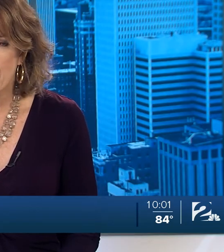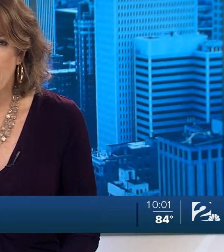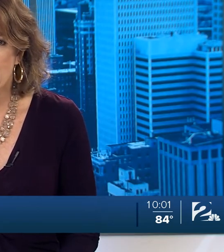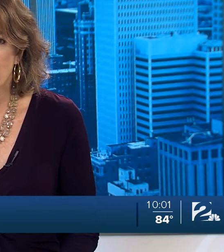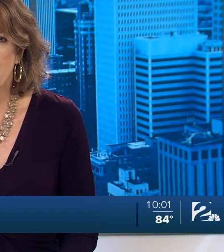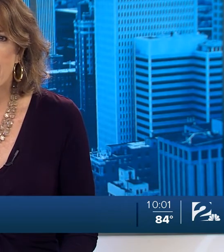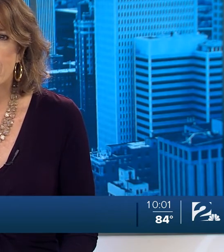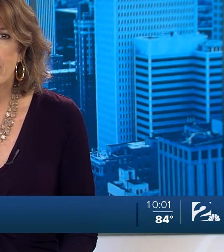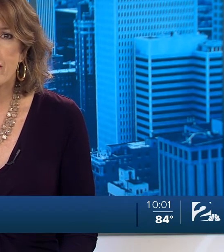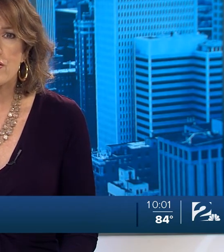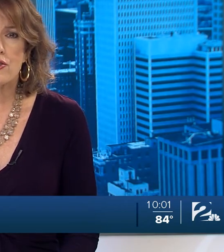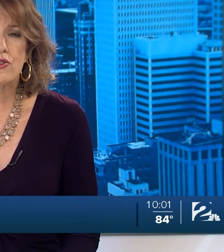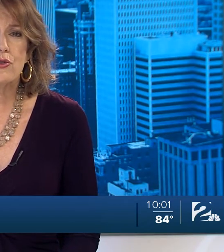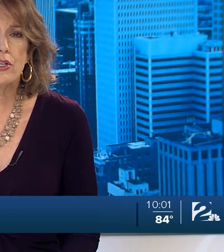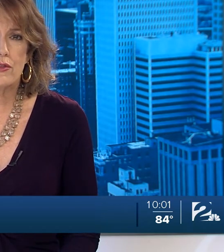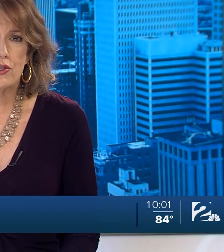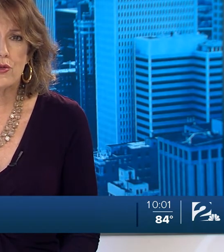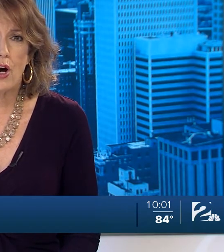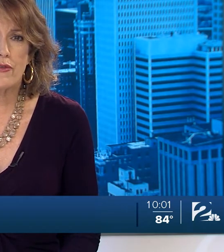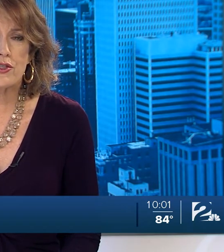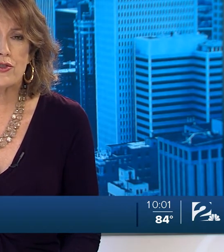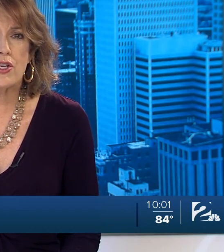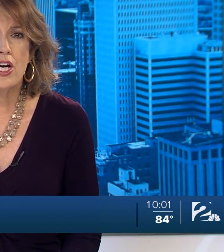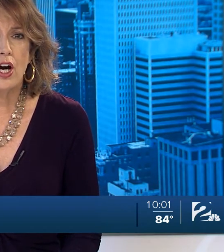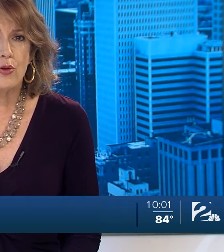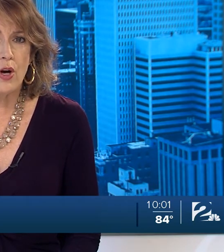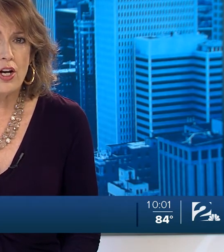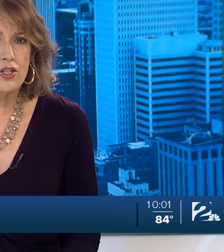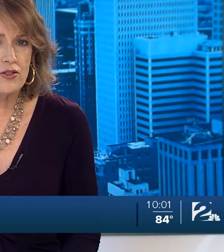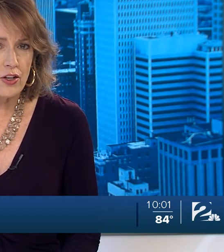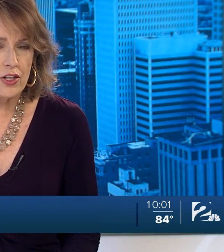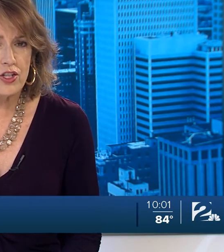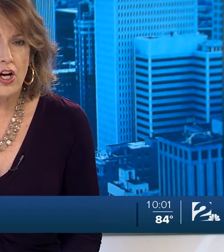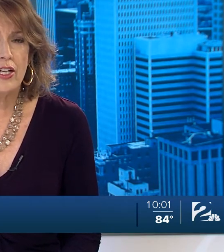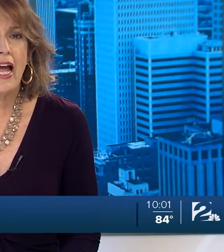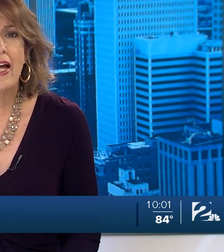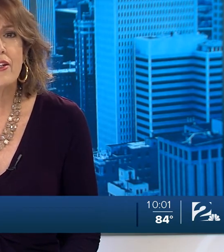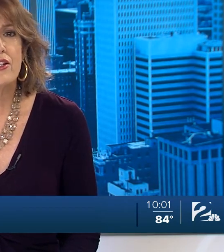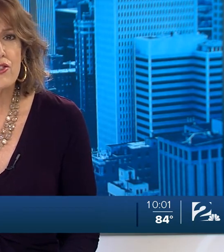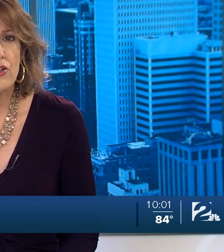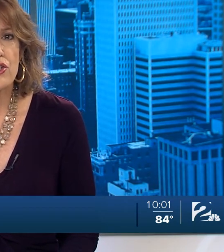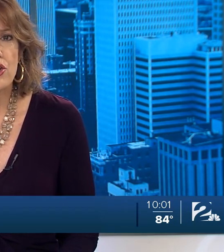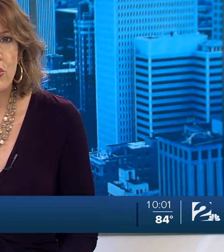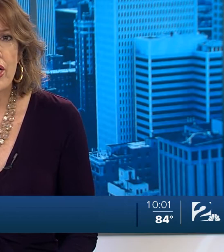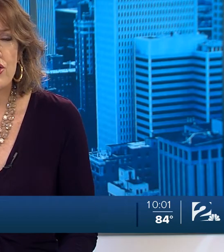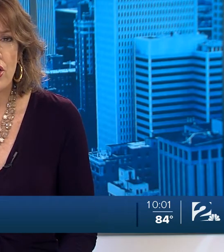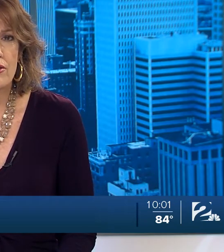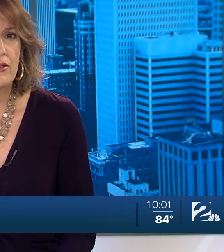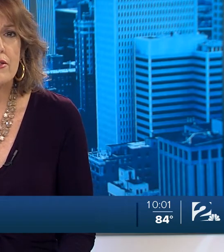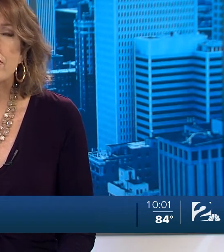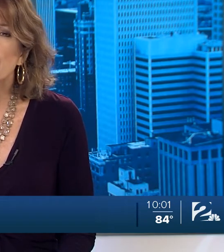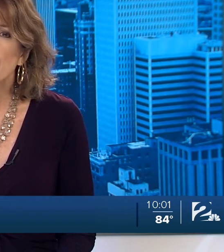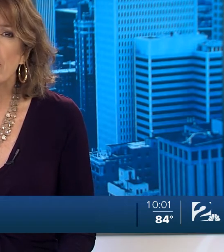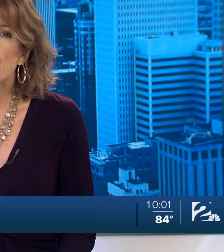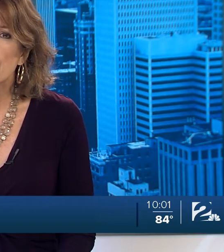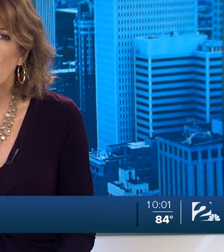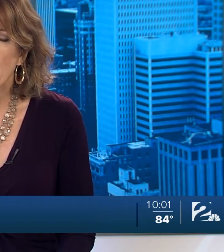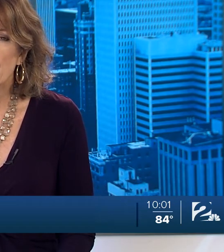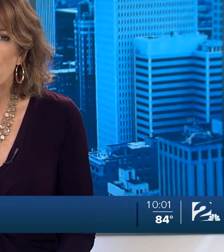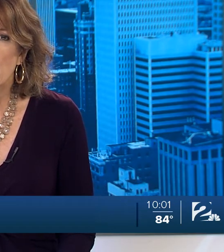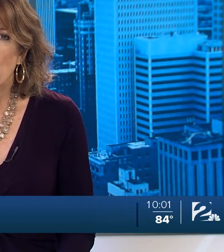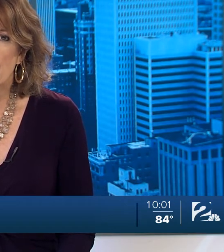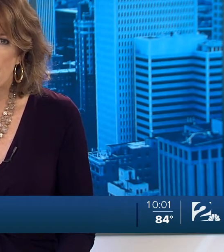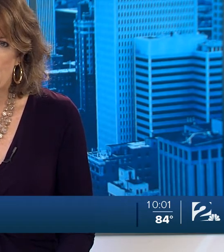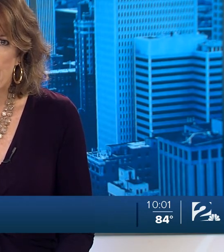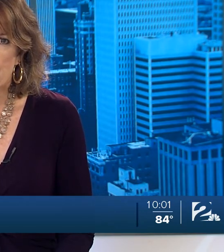of the suspects could face in connection to the shooting of the two officers, Arash Zarkishan and Sergeant Craig Johnson, still fighting for their